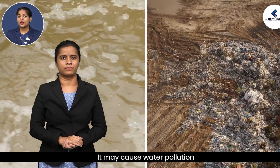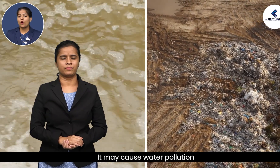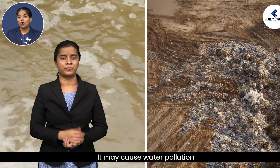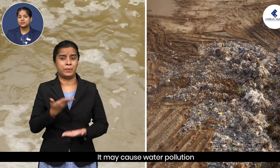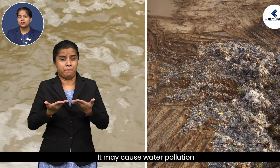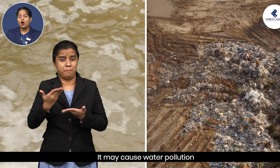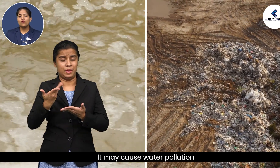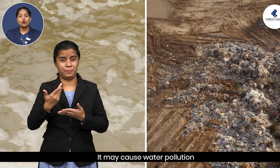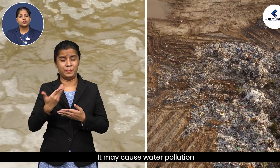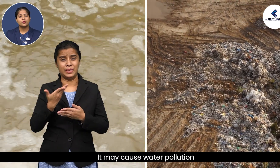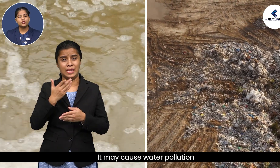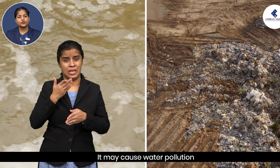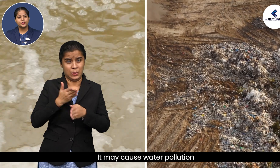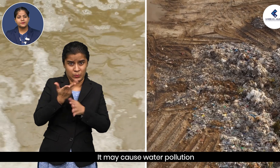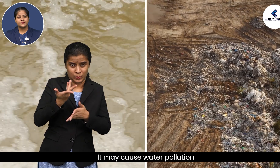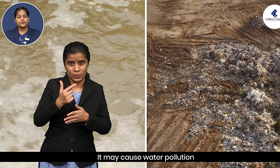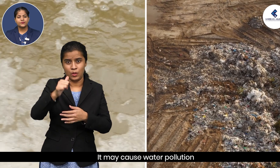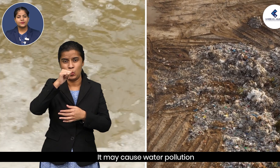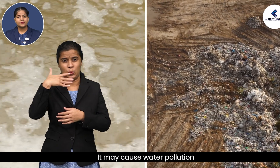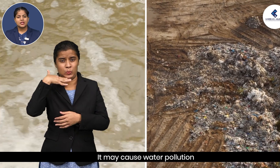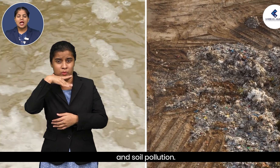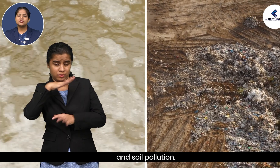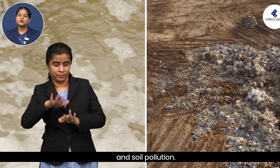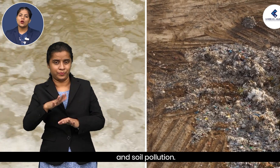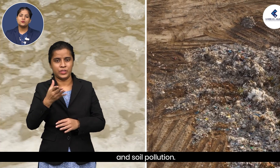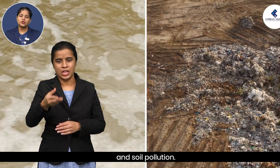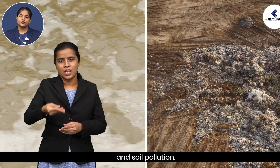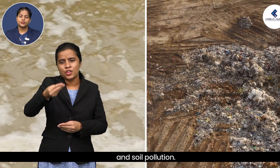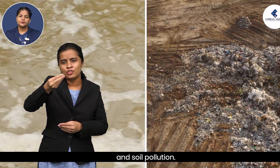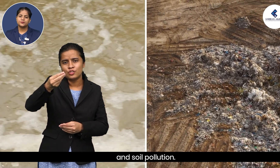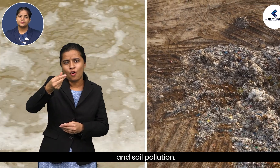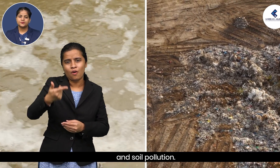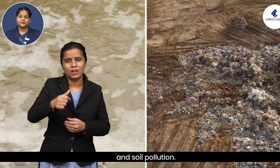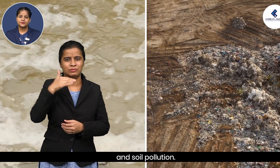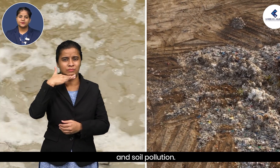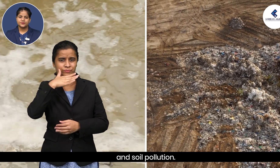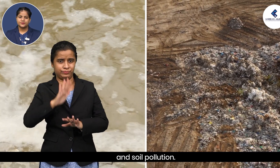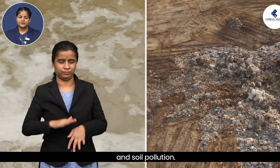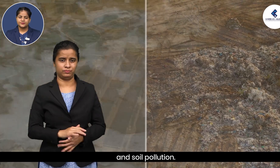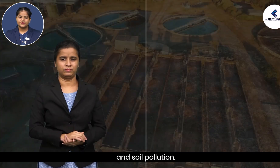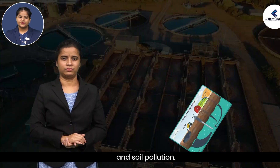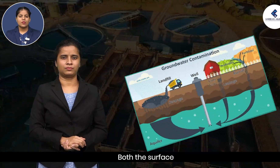It may cause water pollution and soil pollution.